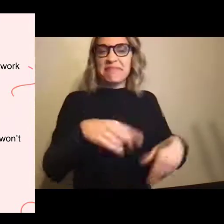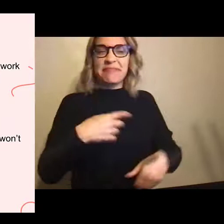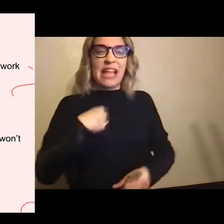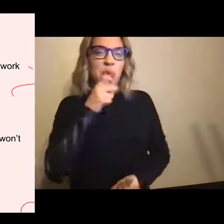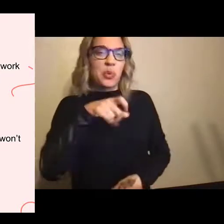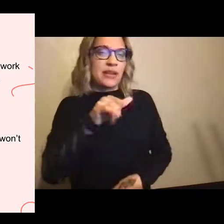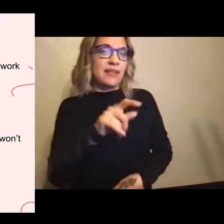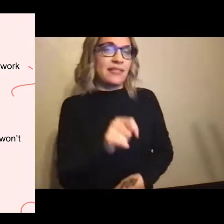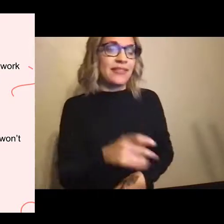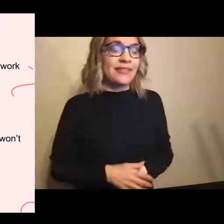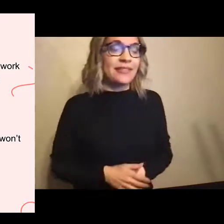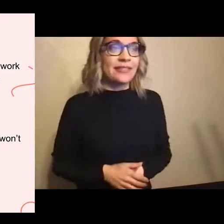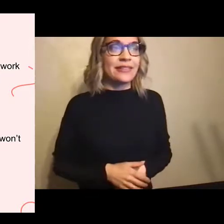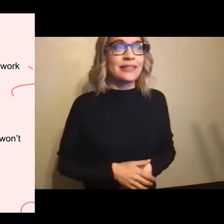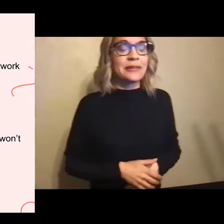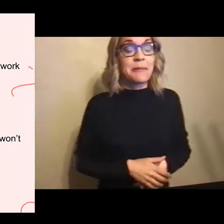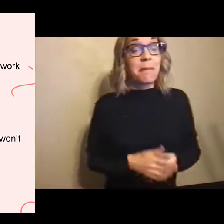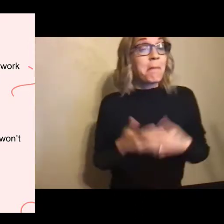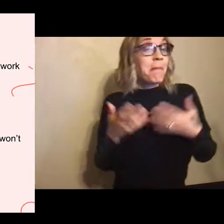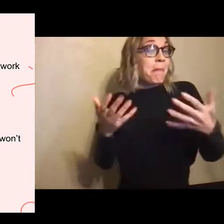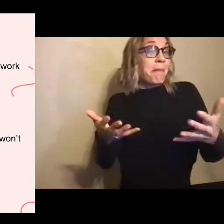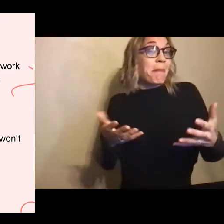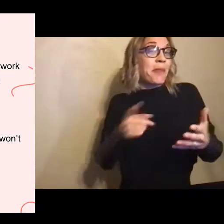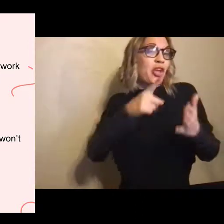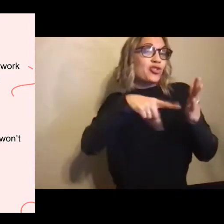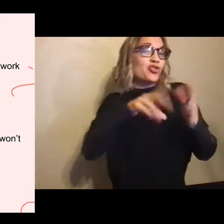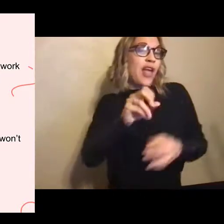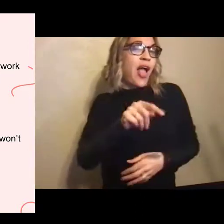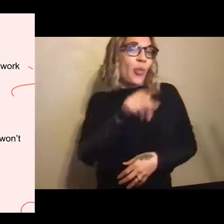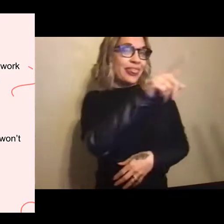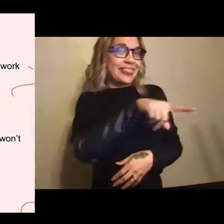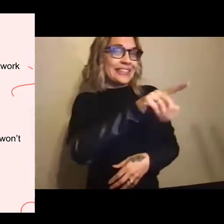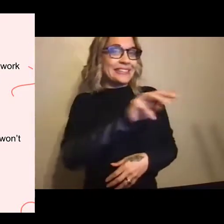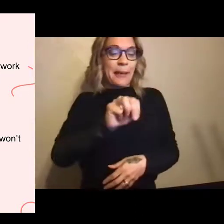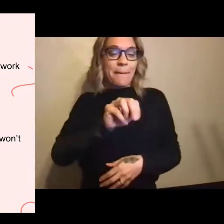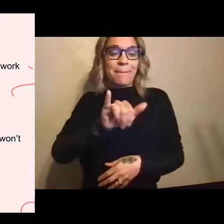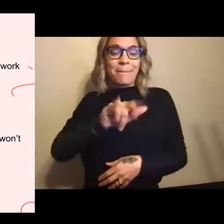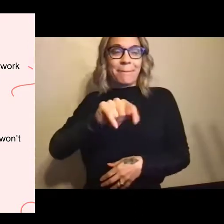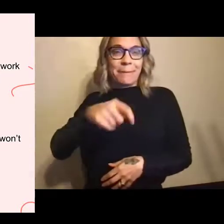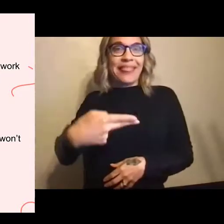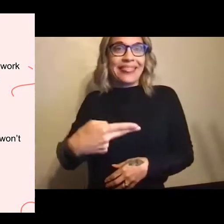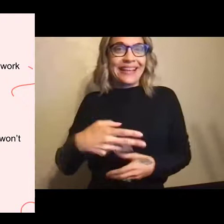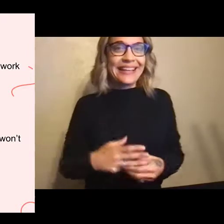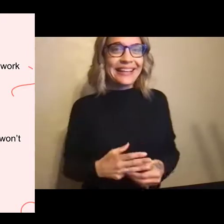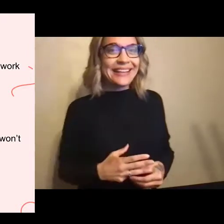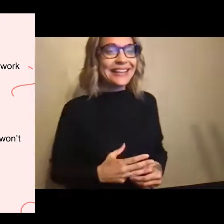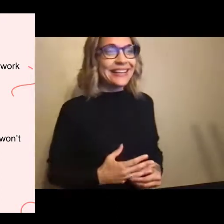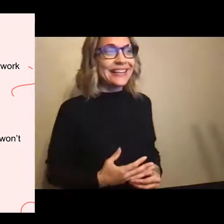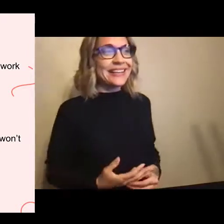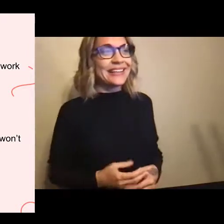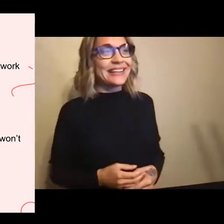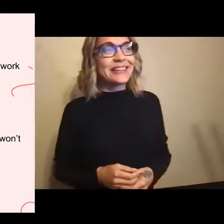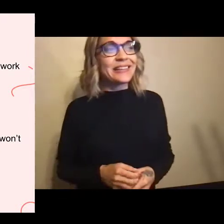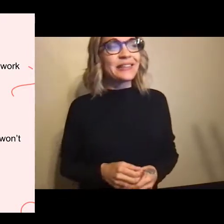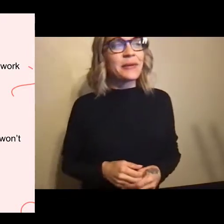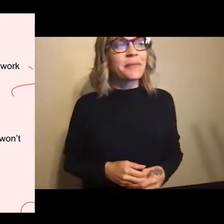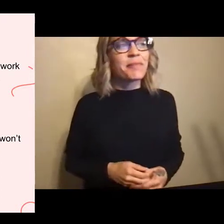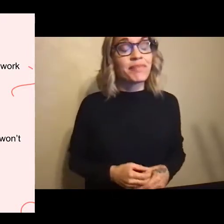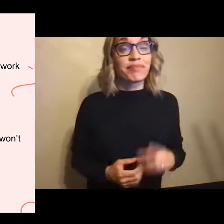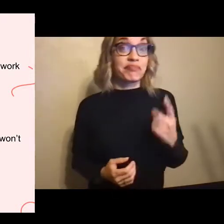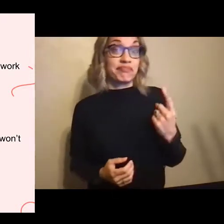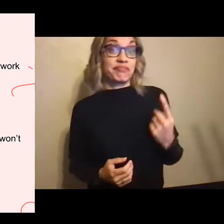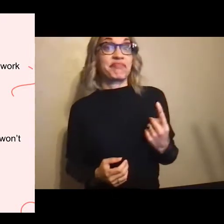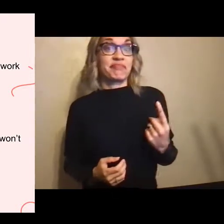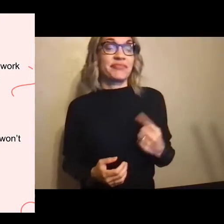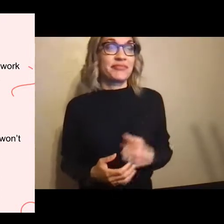skills. Maybe you think, I don't need it. Doesn't apply to me. But I think that you should check out the myths about time management if you